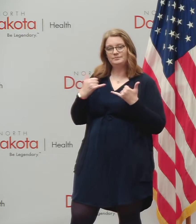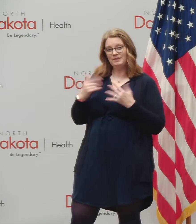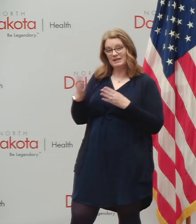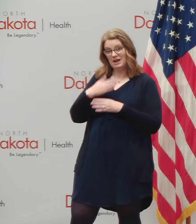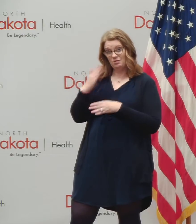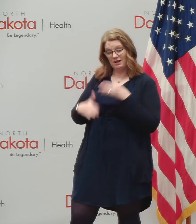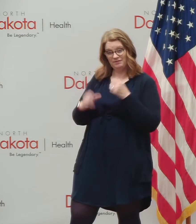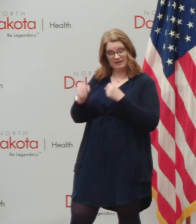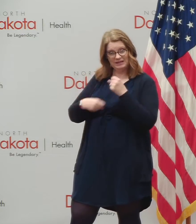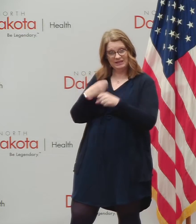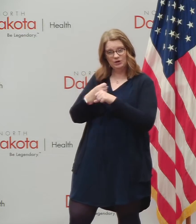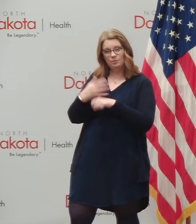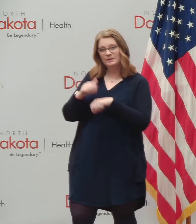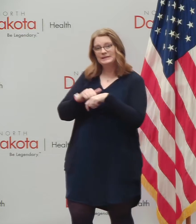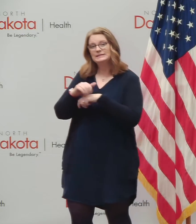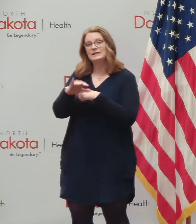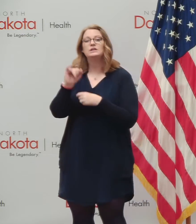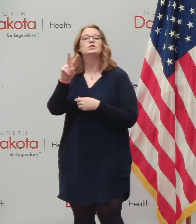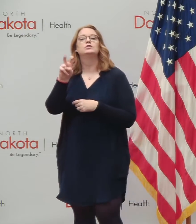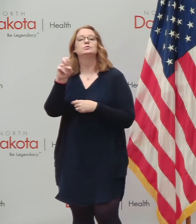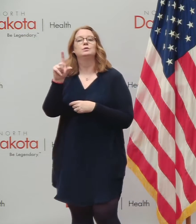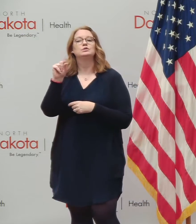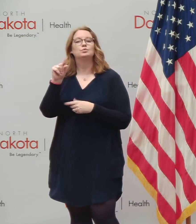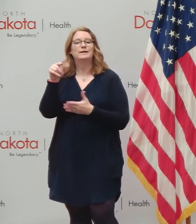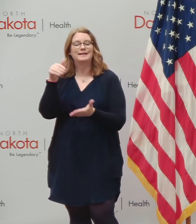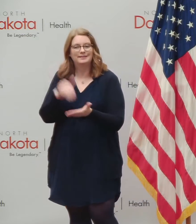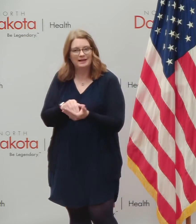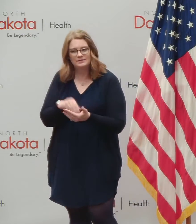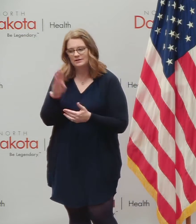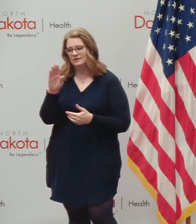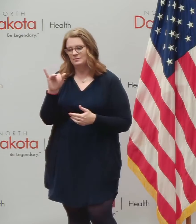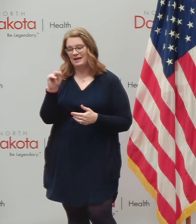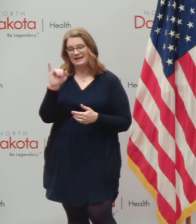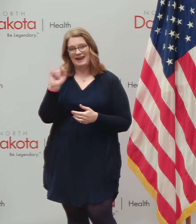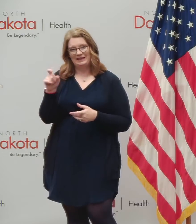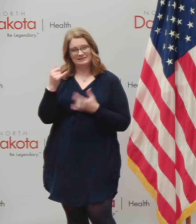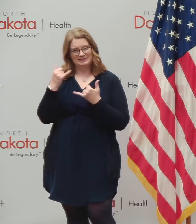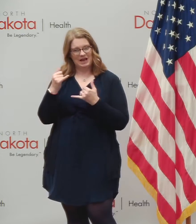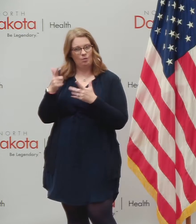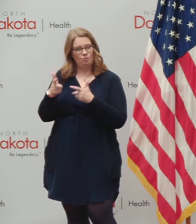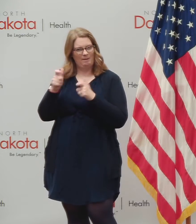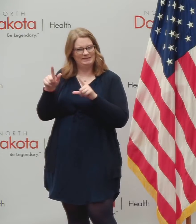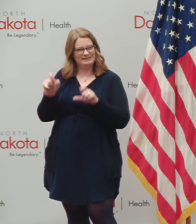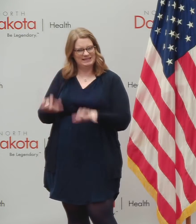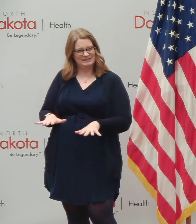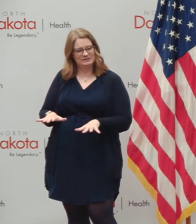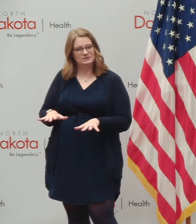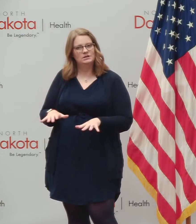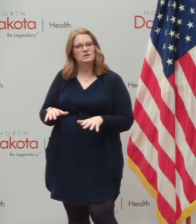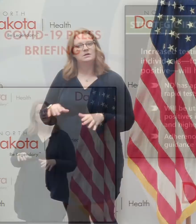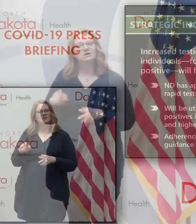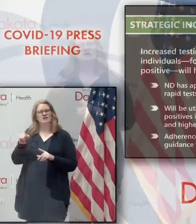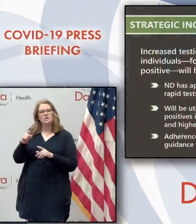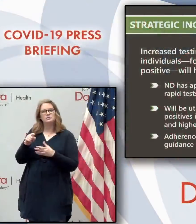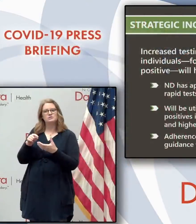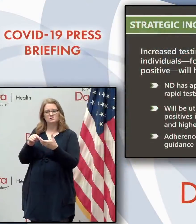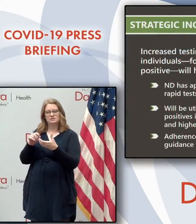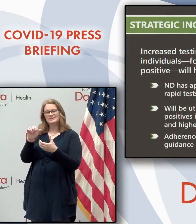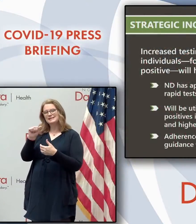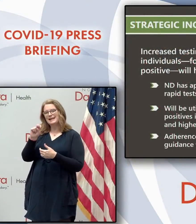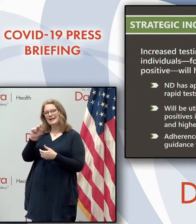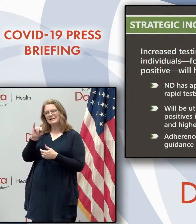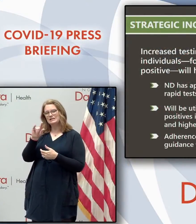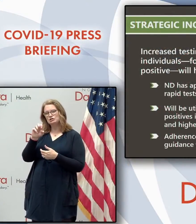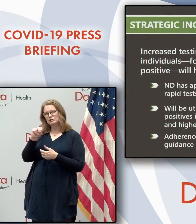the year, they'll be sending 220,000 BinaxNOW rapid tests to North Dakota. These are point-of-care antigen